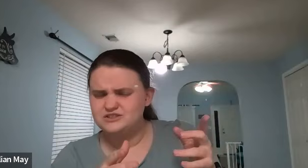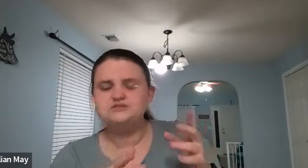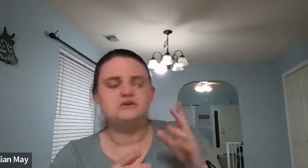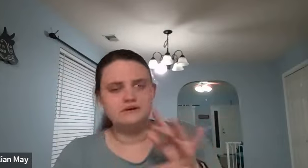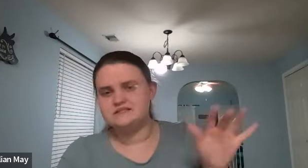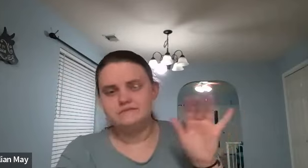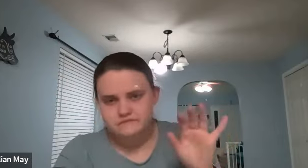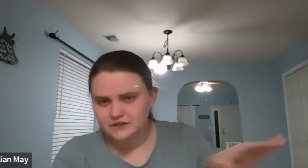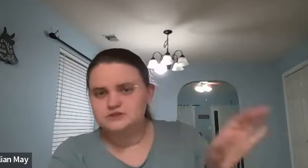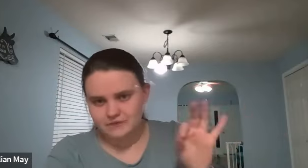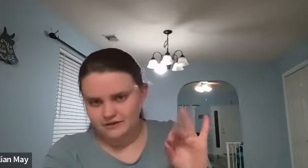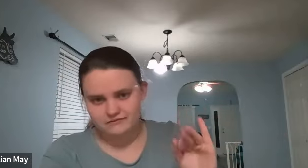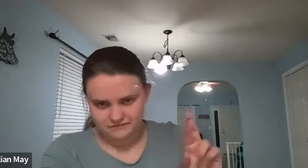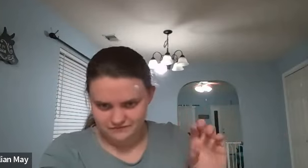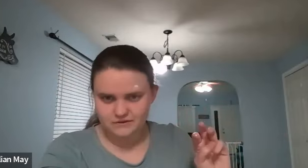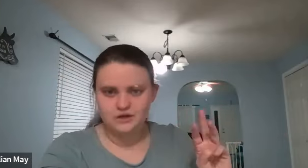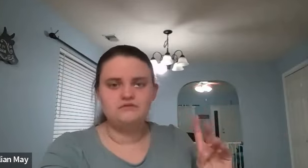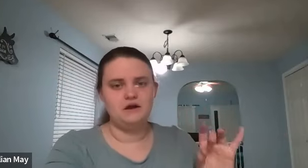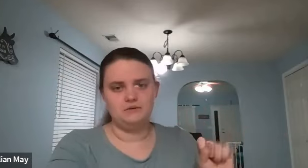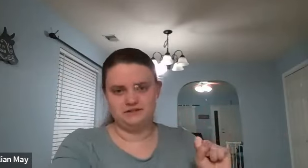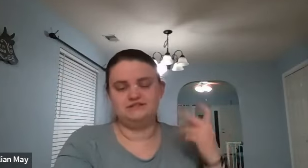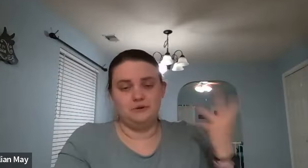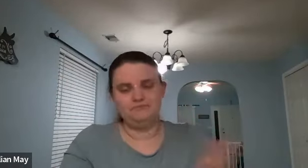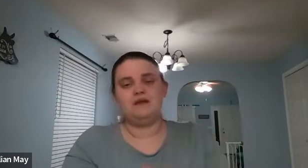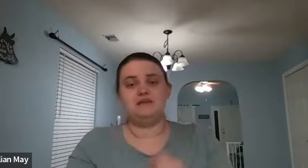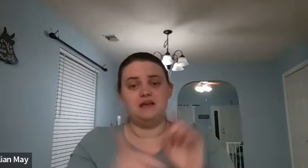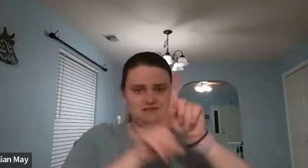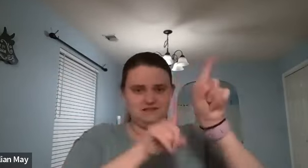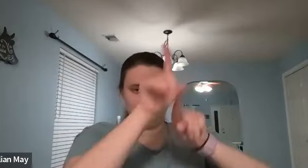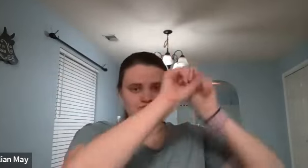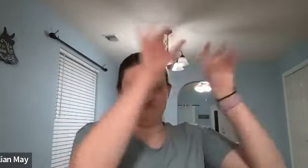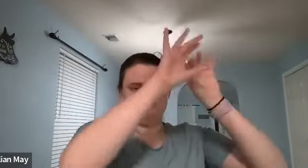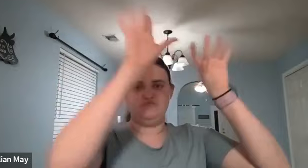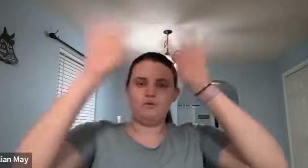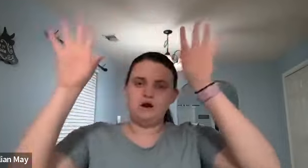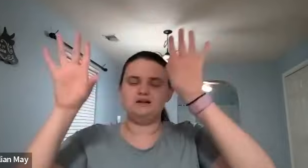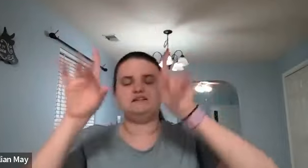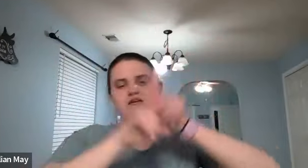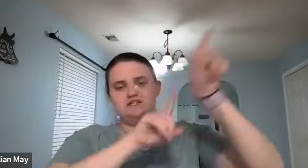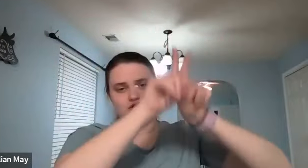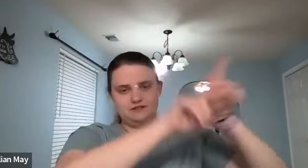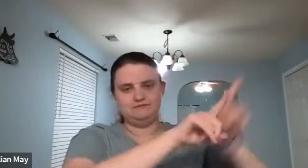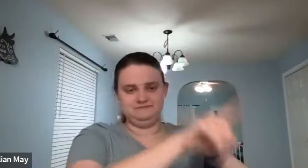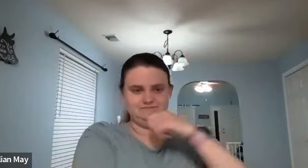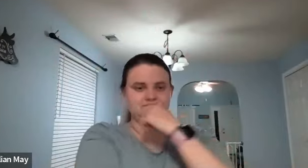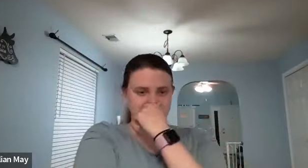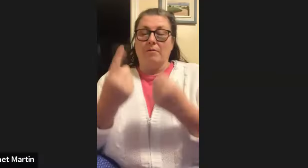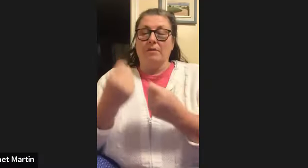stars, you can always fingerspell, fireworks. So, but yes, fireworks and then stars. And popcorn is